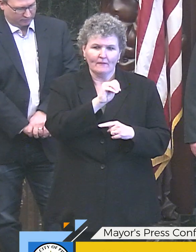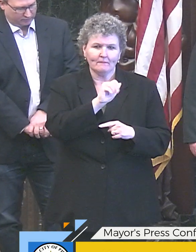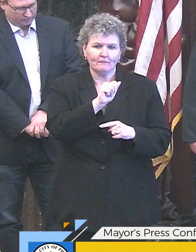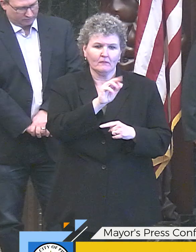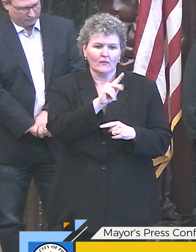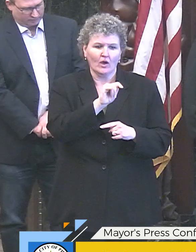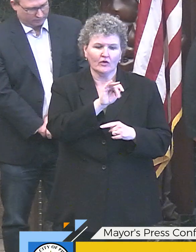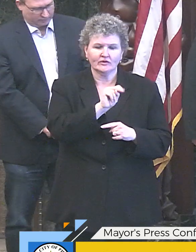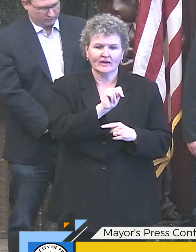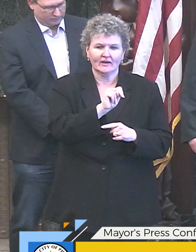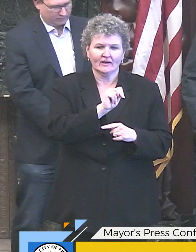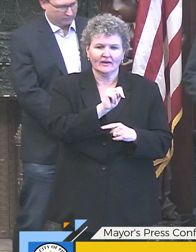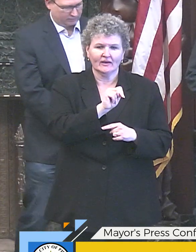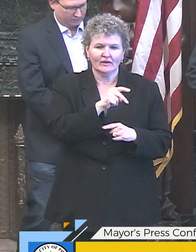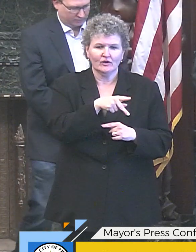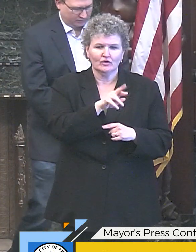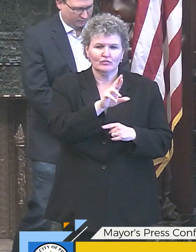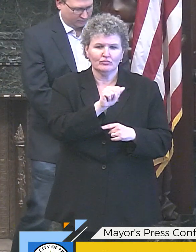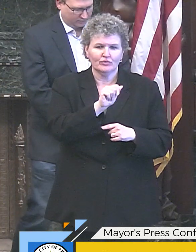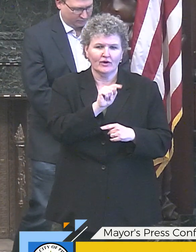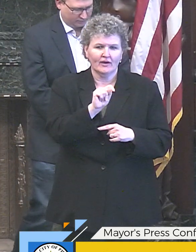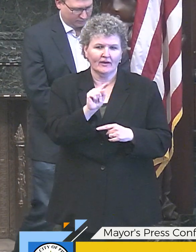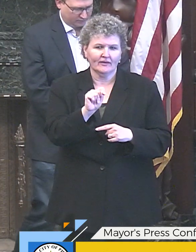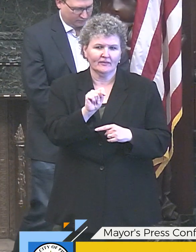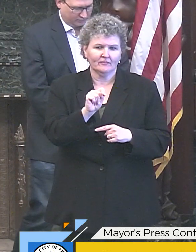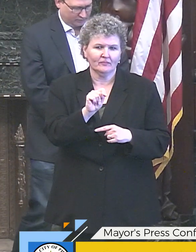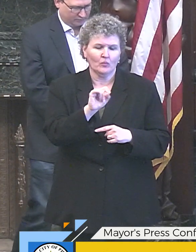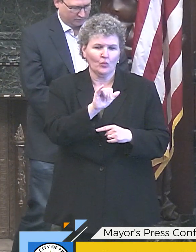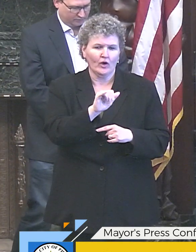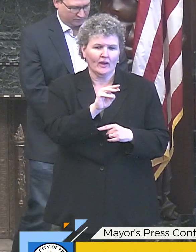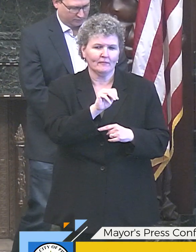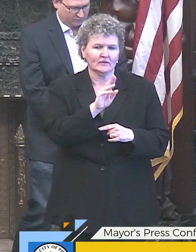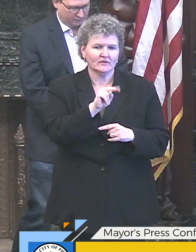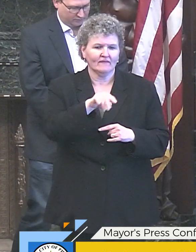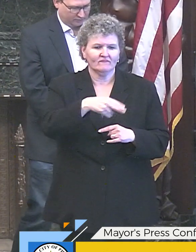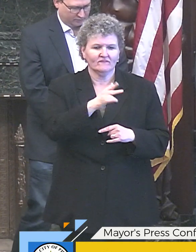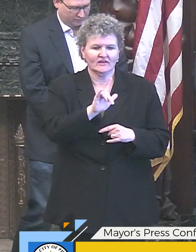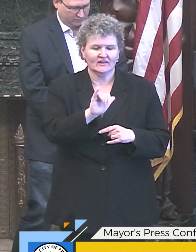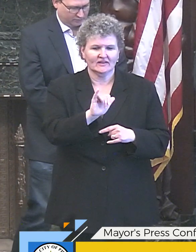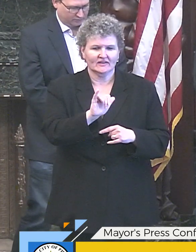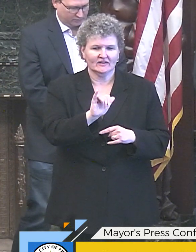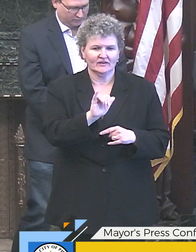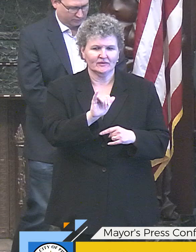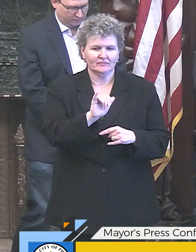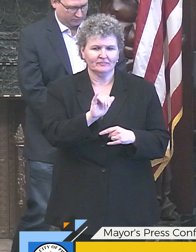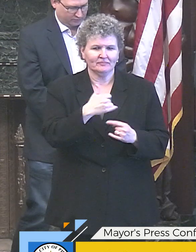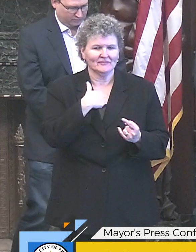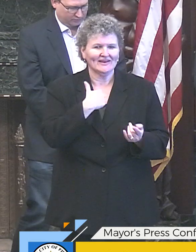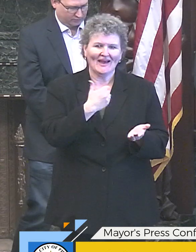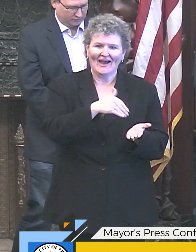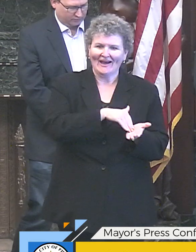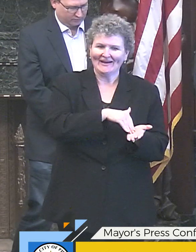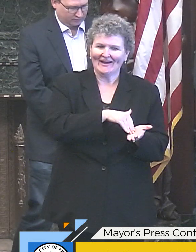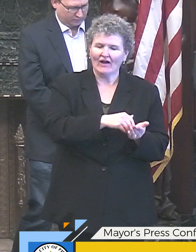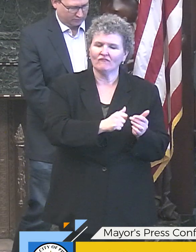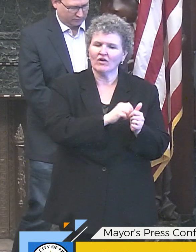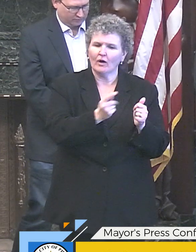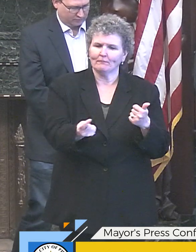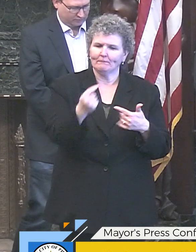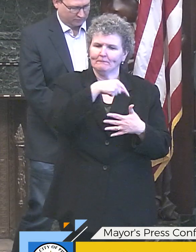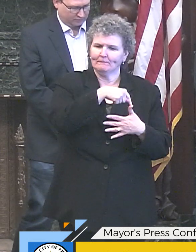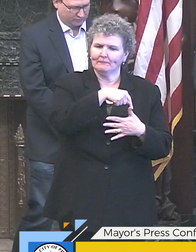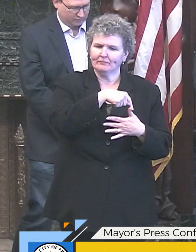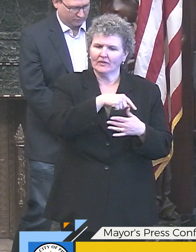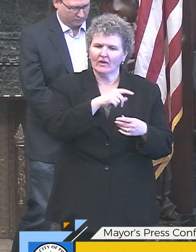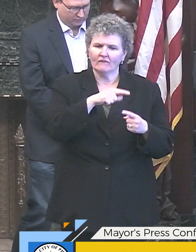Philly. Hi, follow-up question to Dale's question from the notebook. I